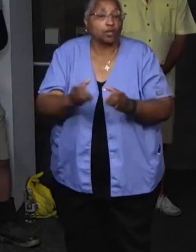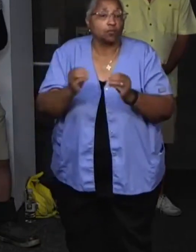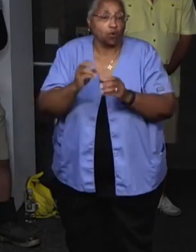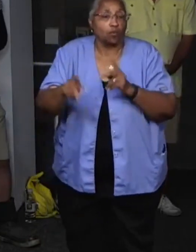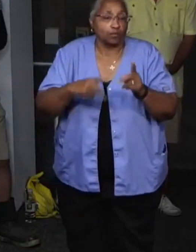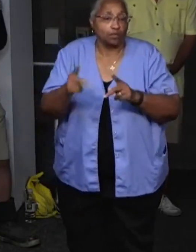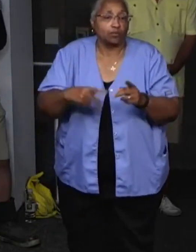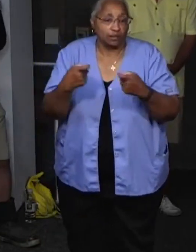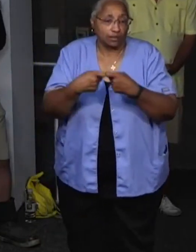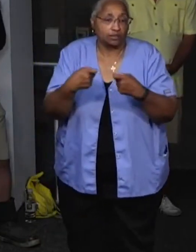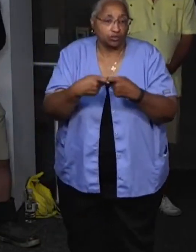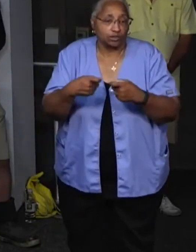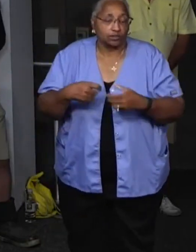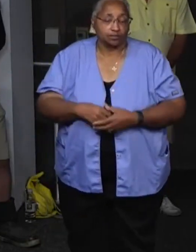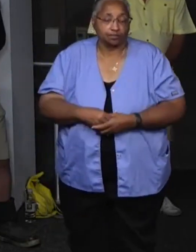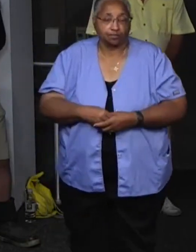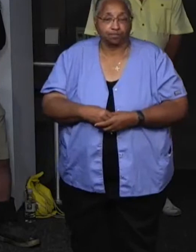now.